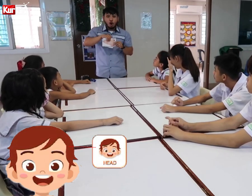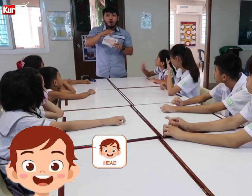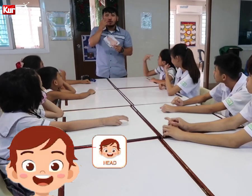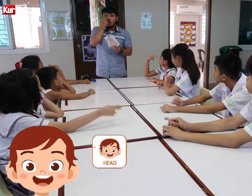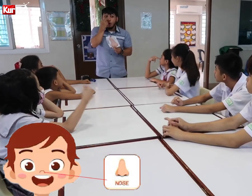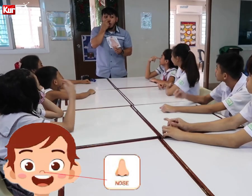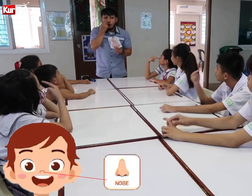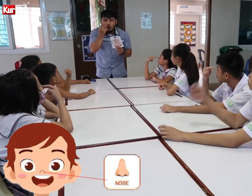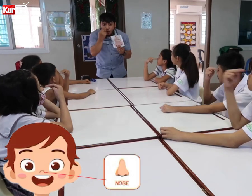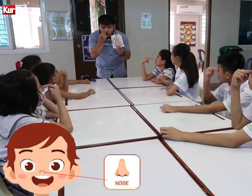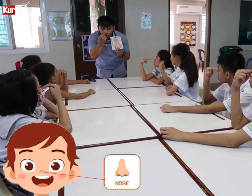Nose.